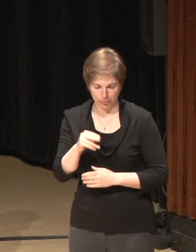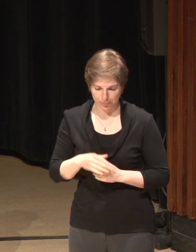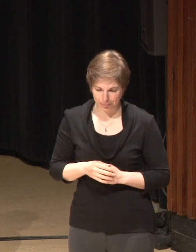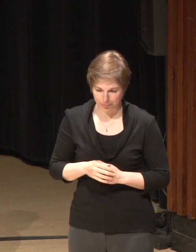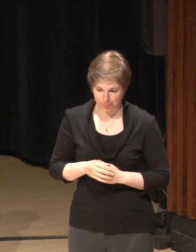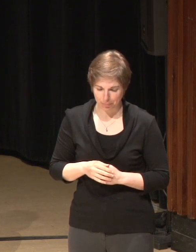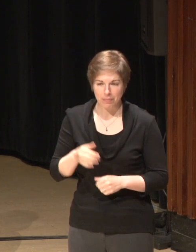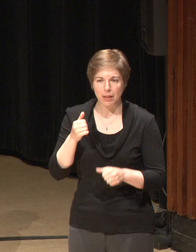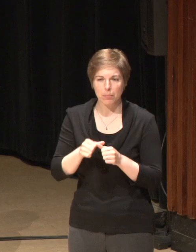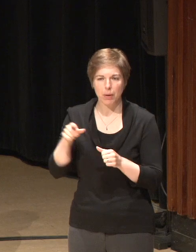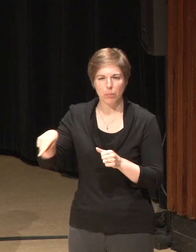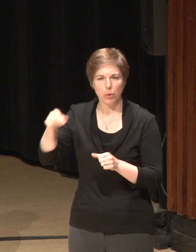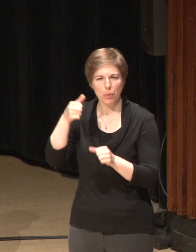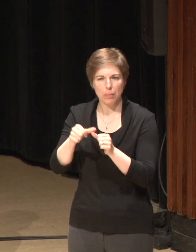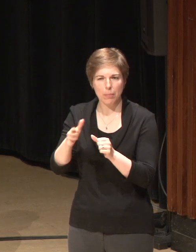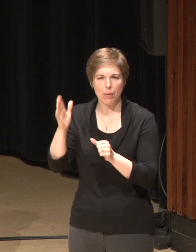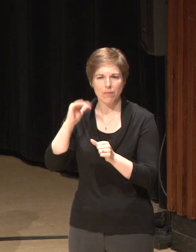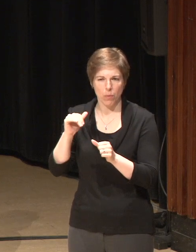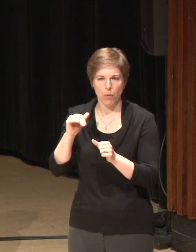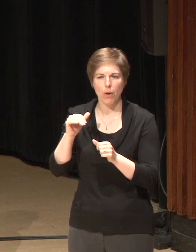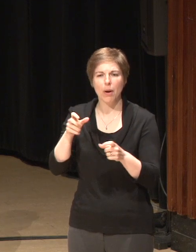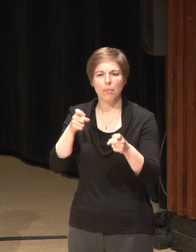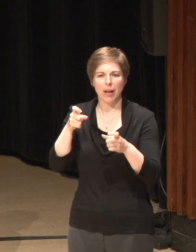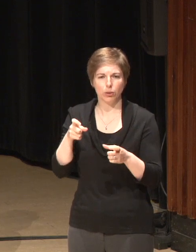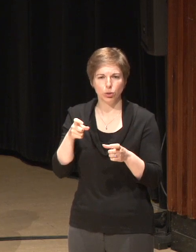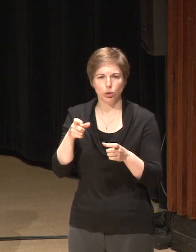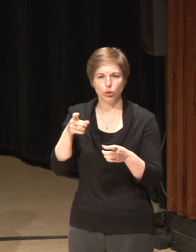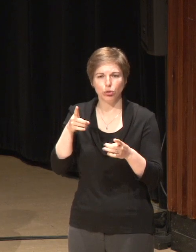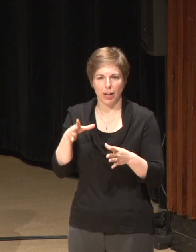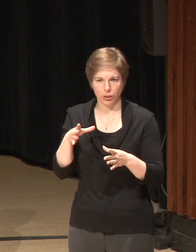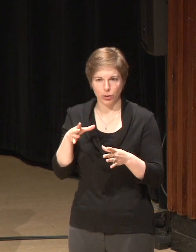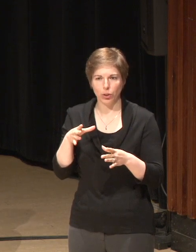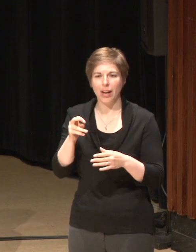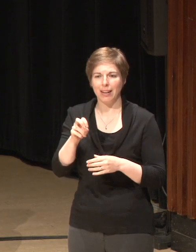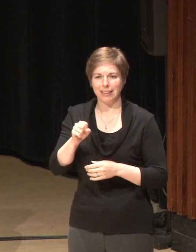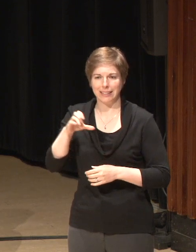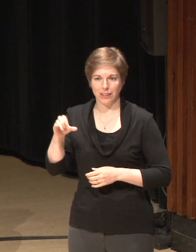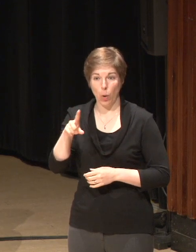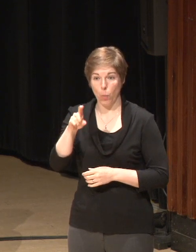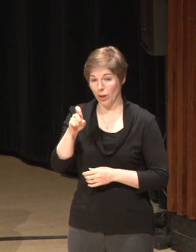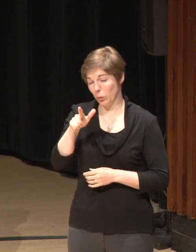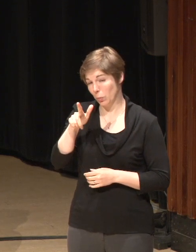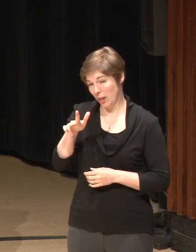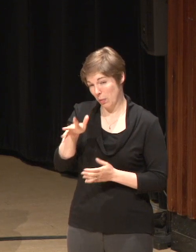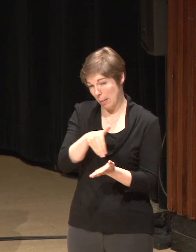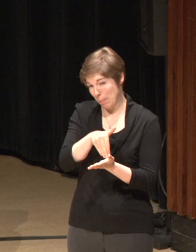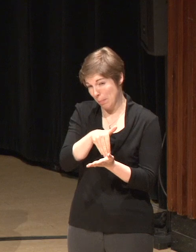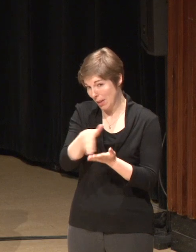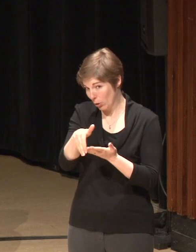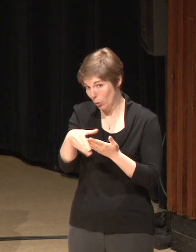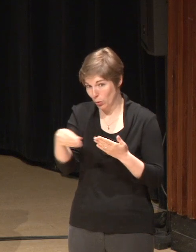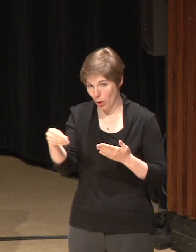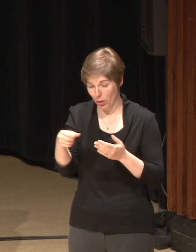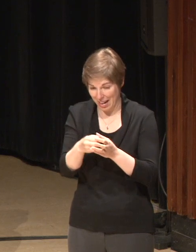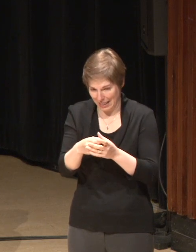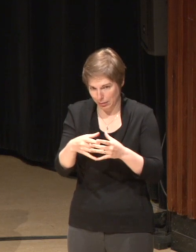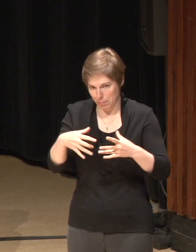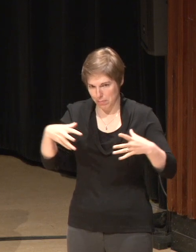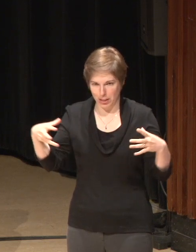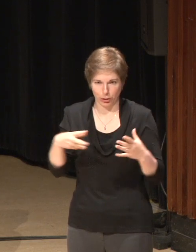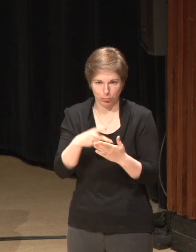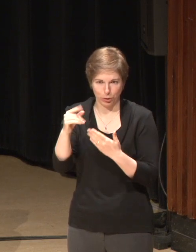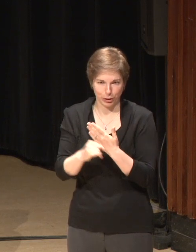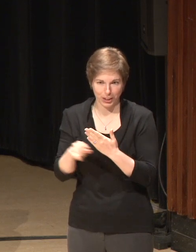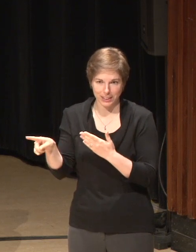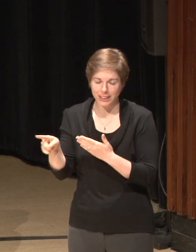President, Partnerships and Managing Director of Nova Scotia Community College's $123 million expansion project. Mr. Shaw has